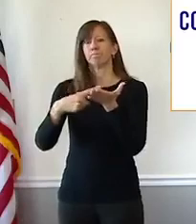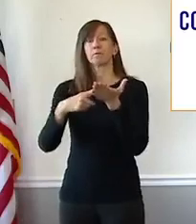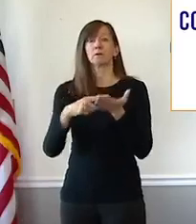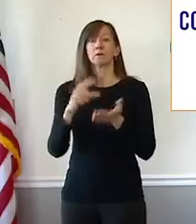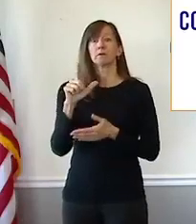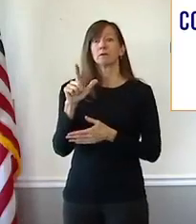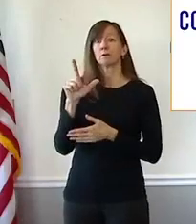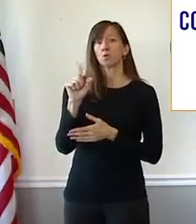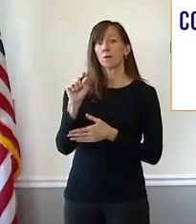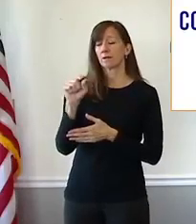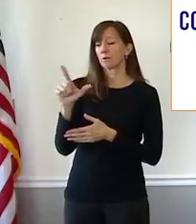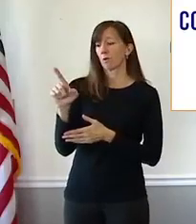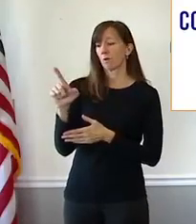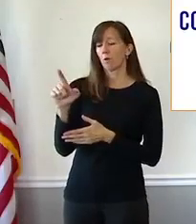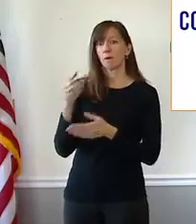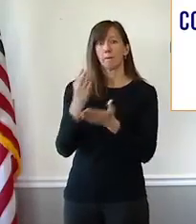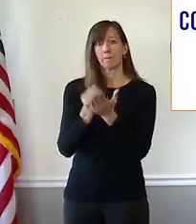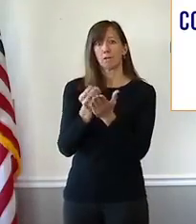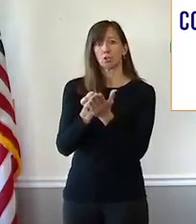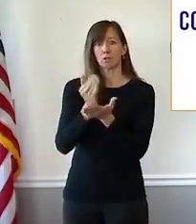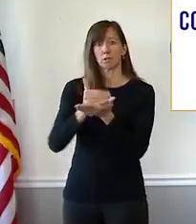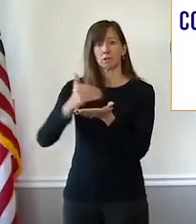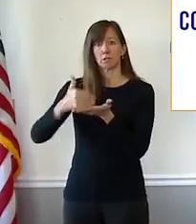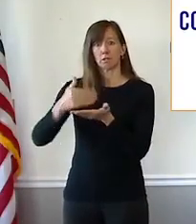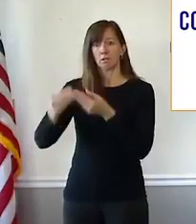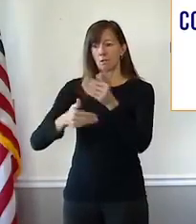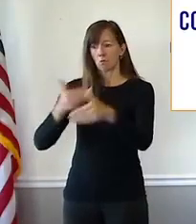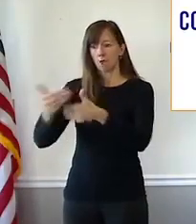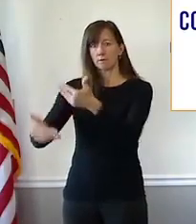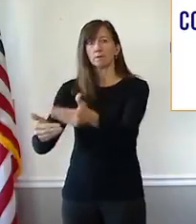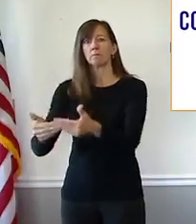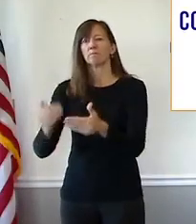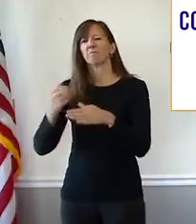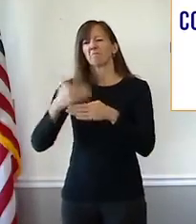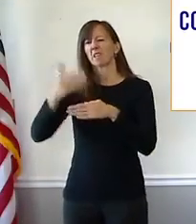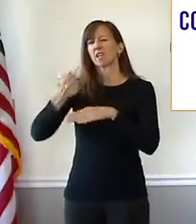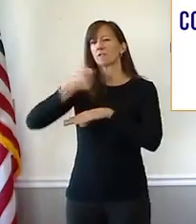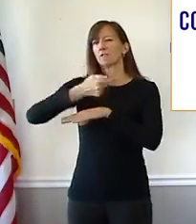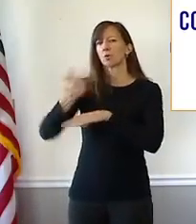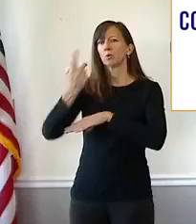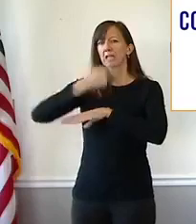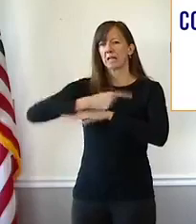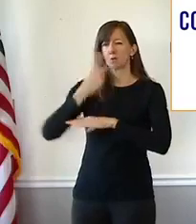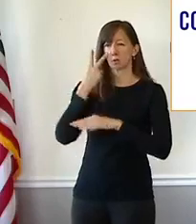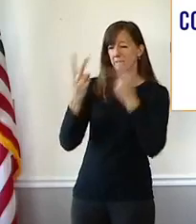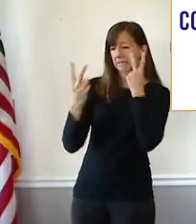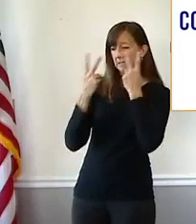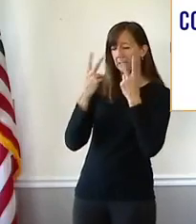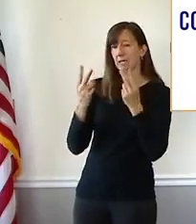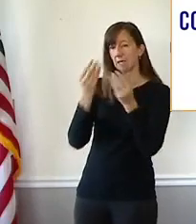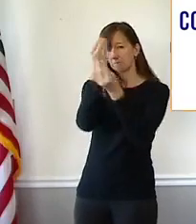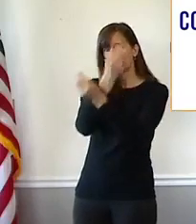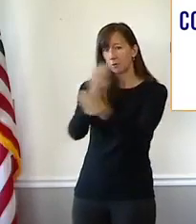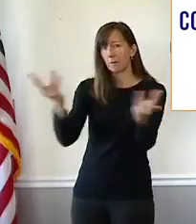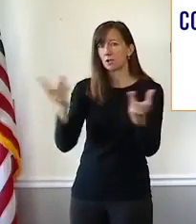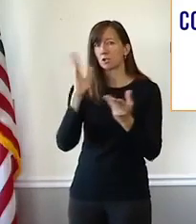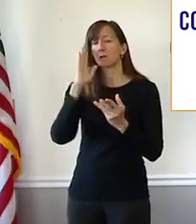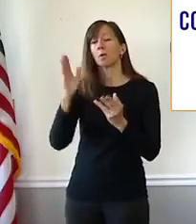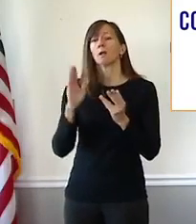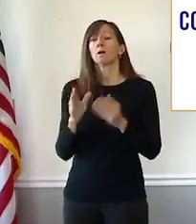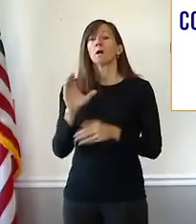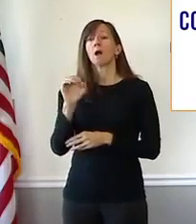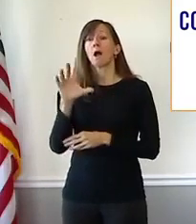budget process. In fact, over the next few days, you'll start to see some information being distributed on October the 28th. It's